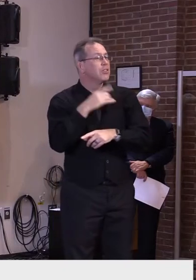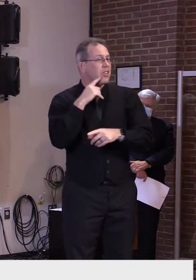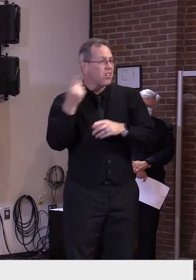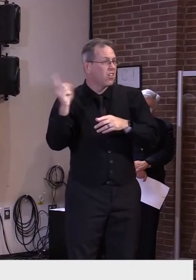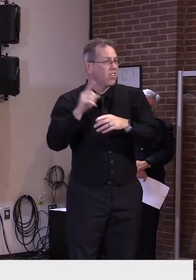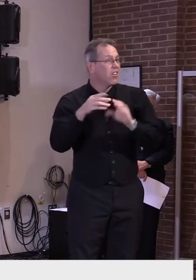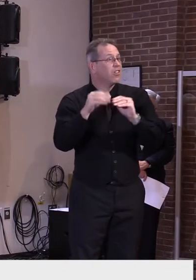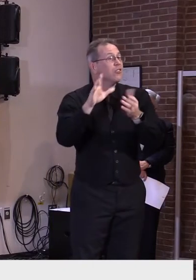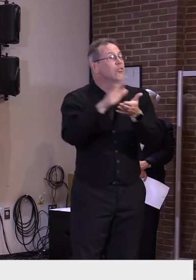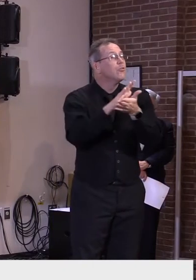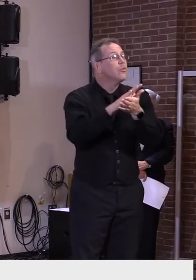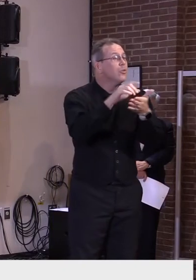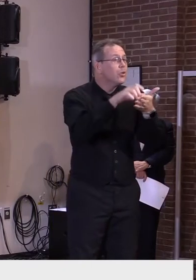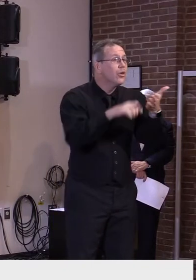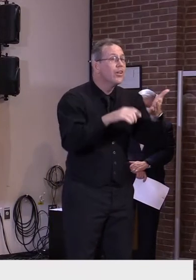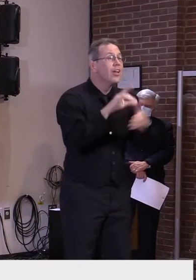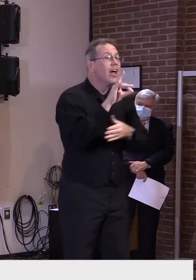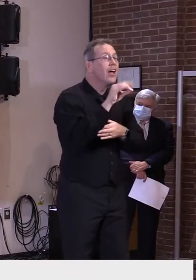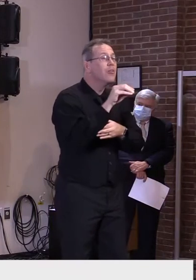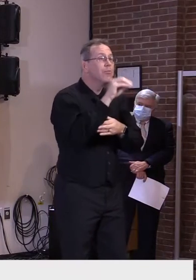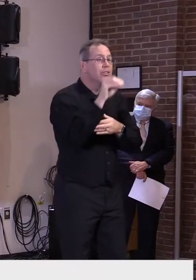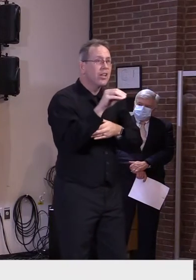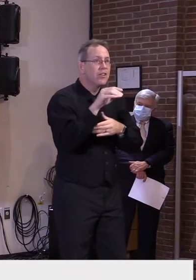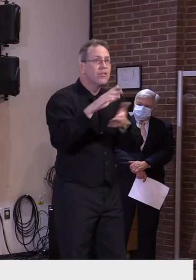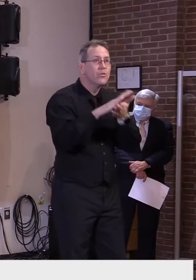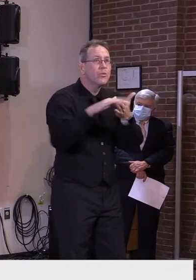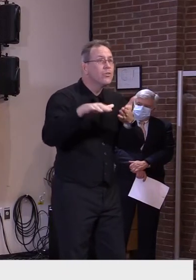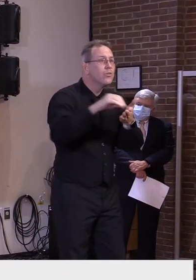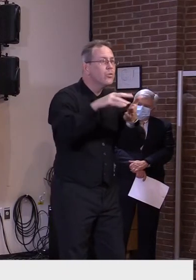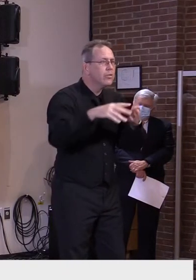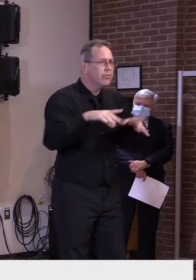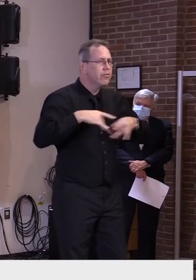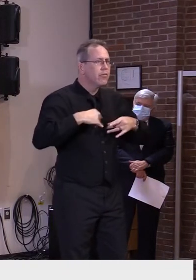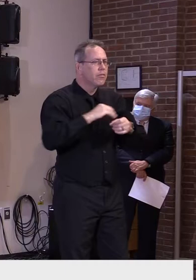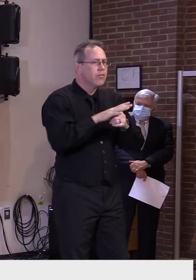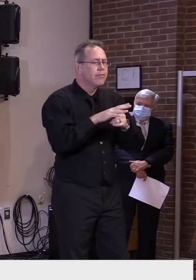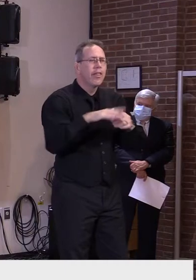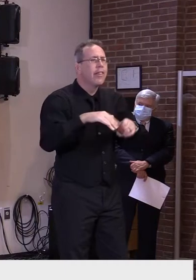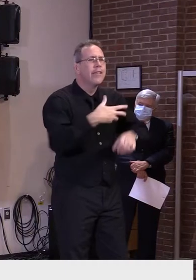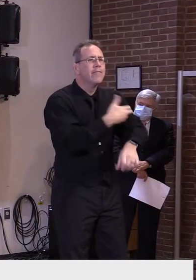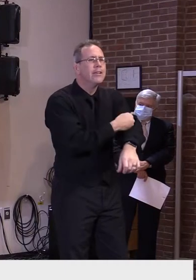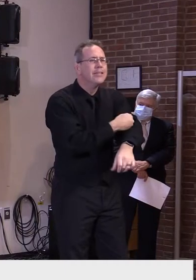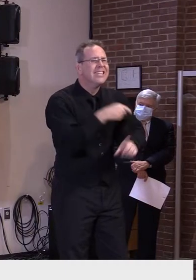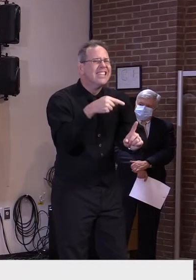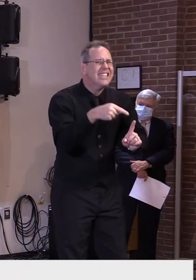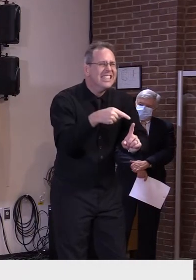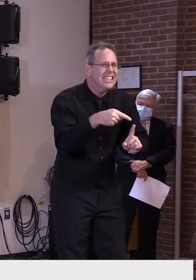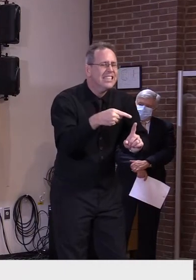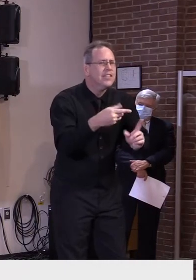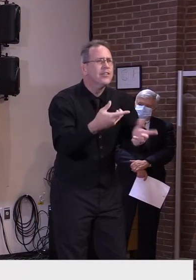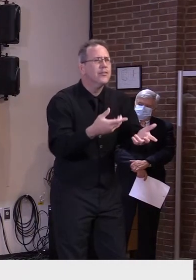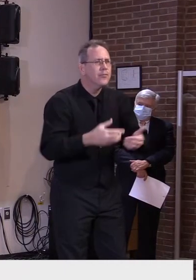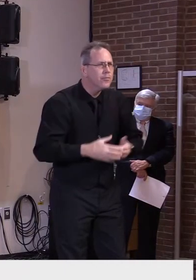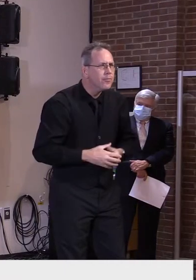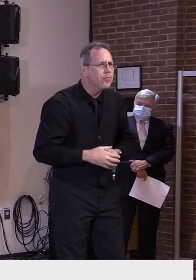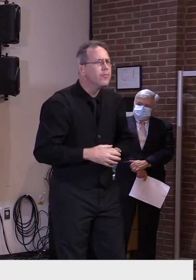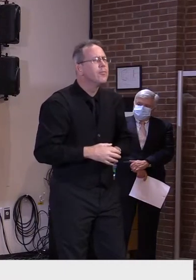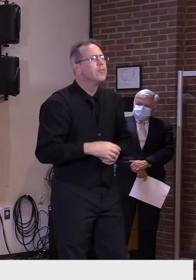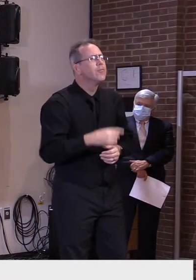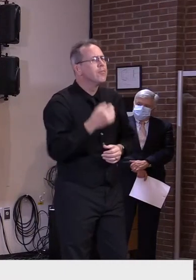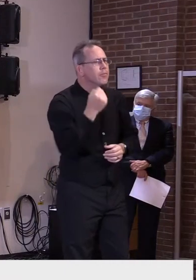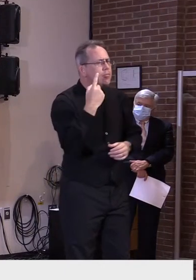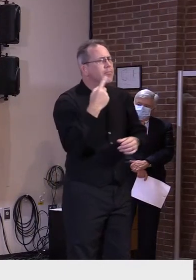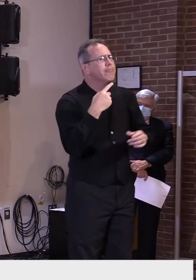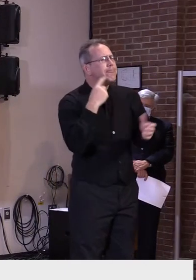are among those that are unvaccinated. She observed that they have seen positive cases as a result of transmission in their schools,